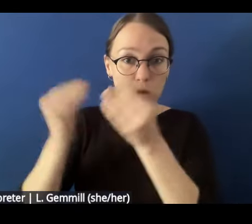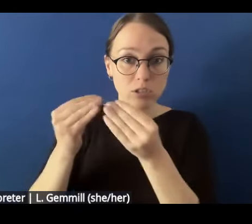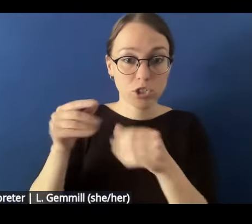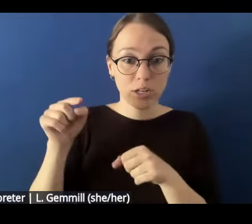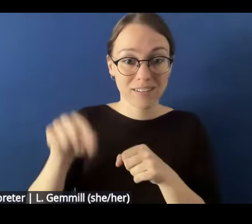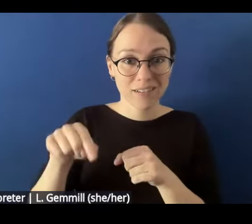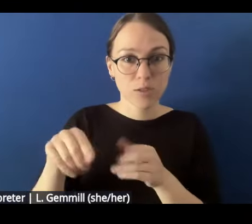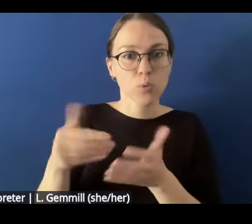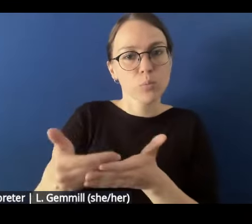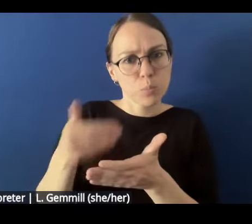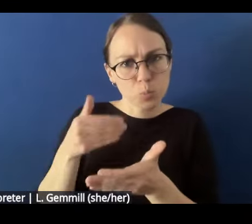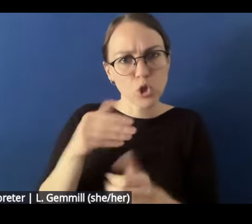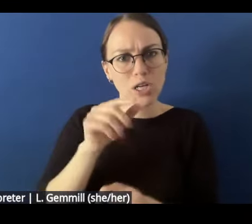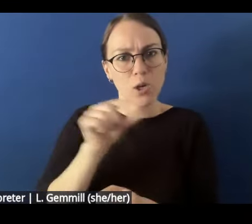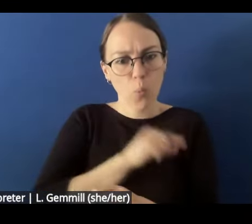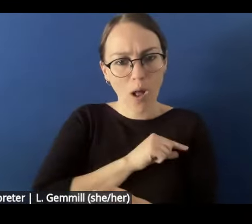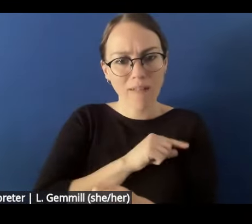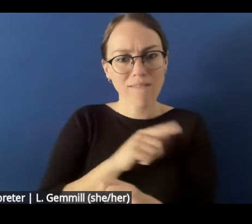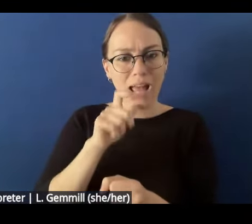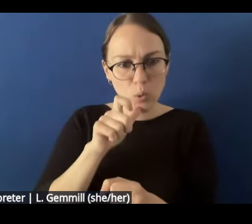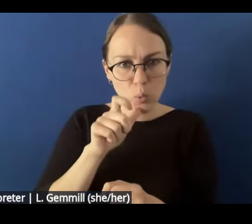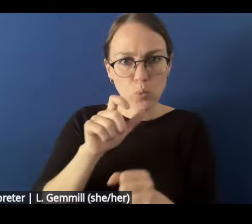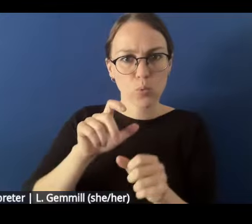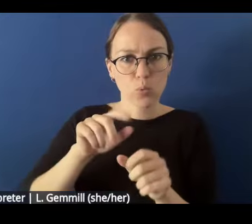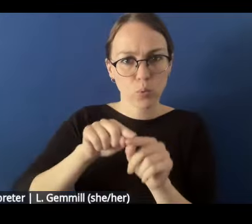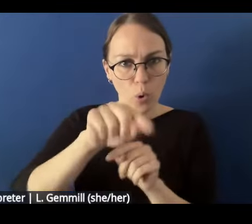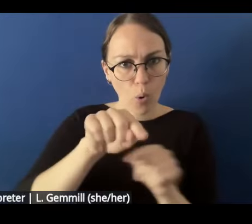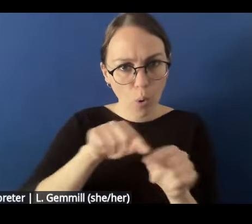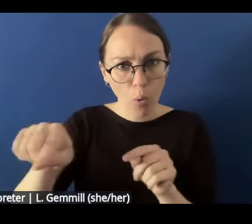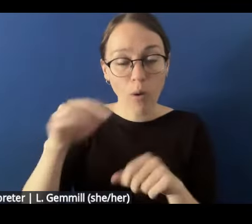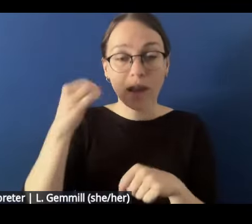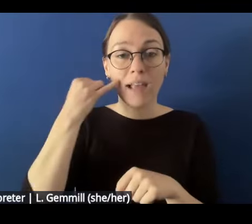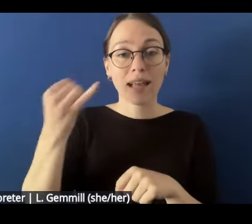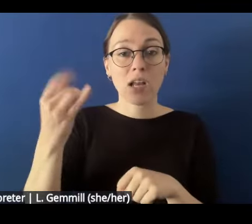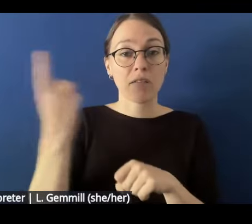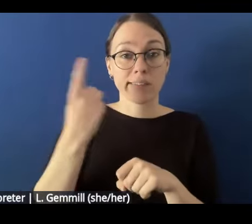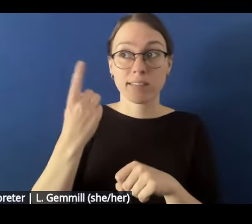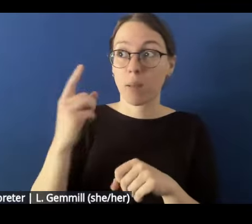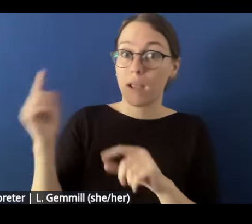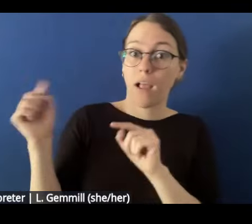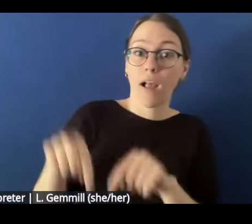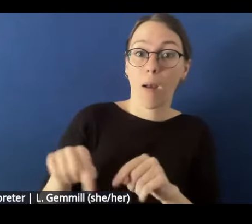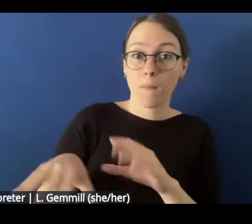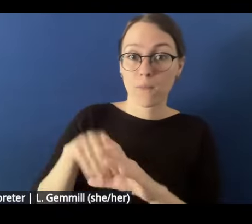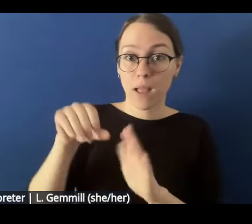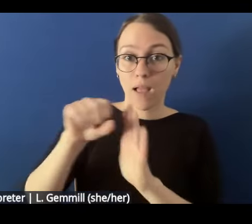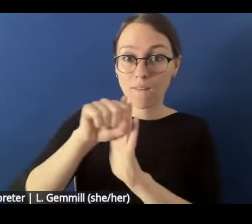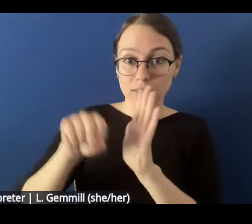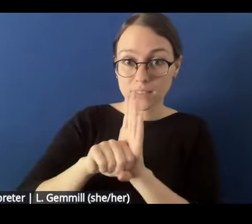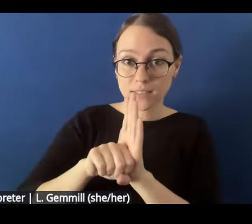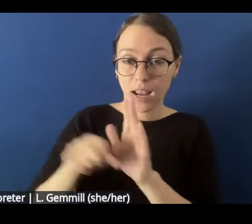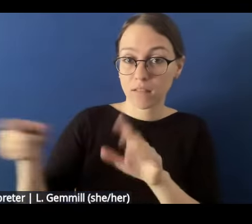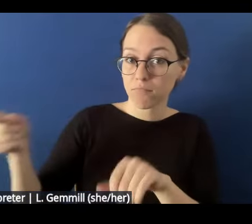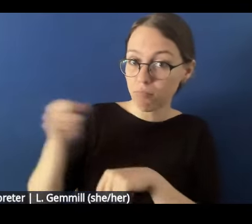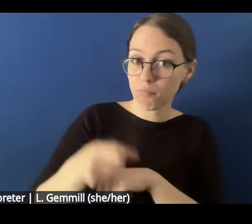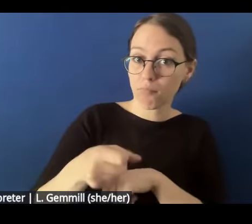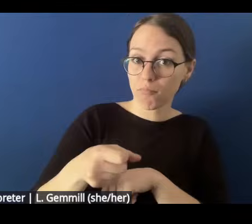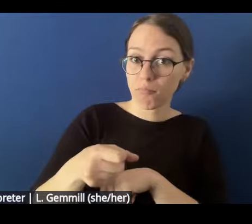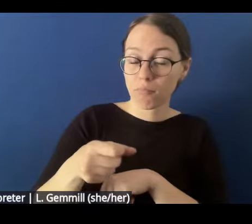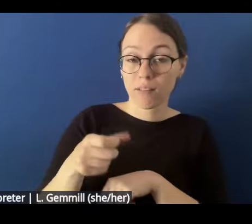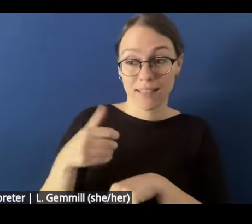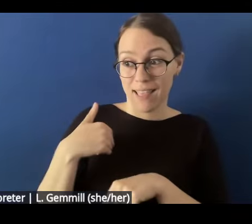going to go out. If you're going to bring somebody in from out of state, or if you're going to bring somebody into the state and you have a circulator